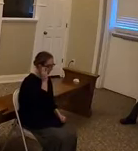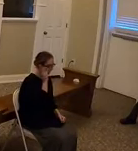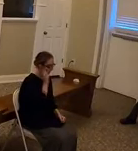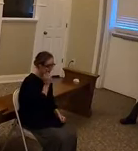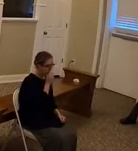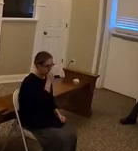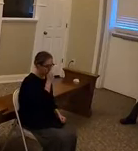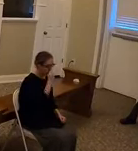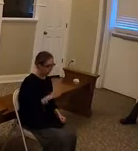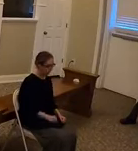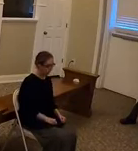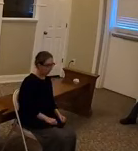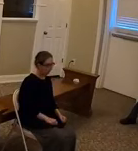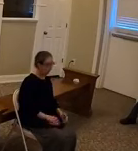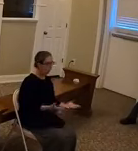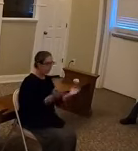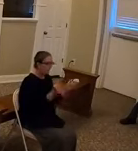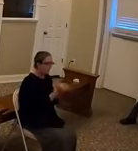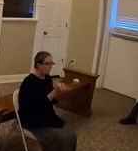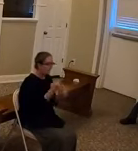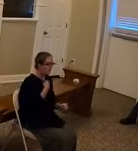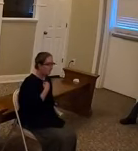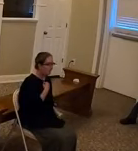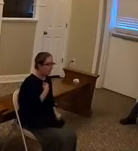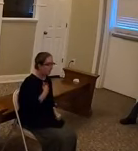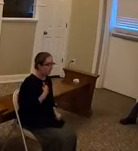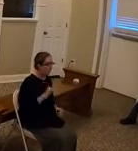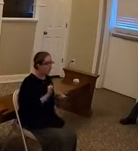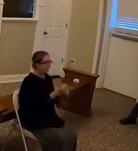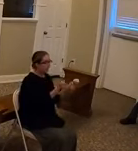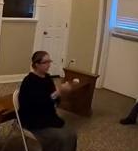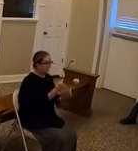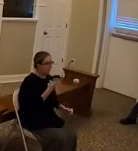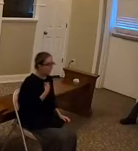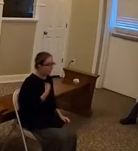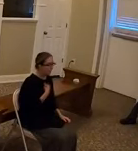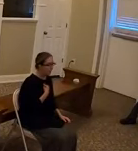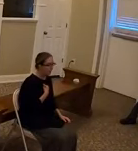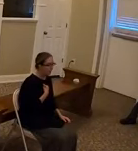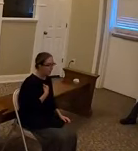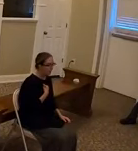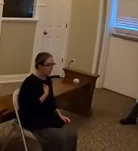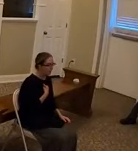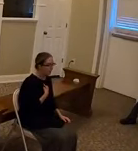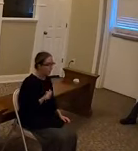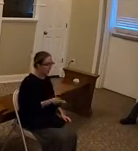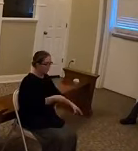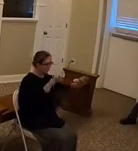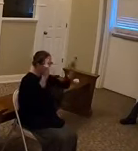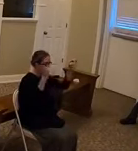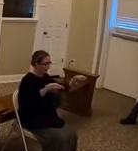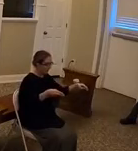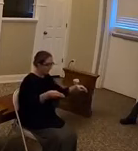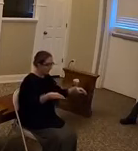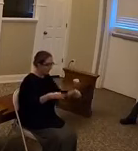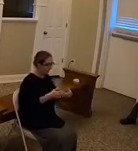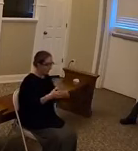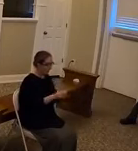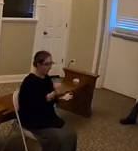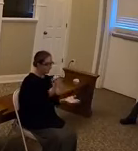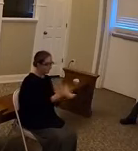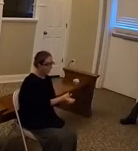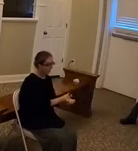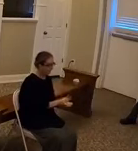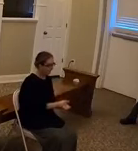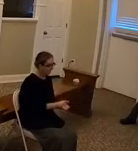coming somewhere here. Hang with me. Hang with me. Hallelujah. And so what happened after that?